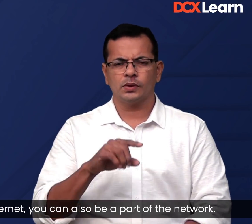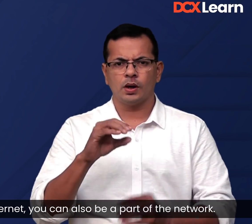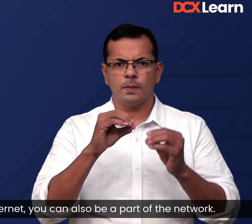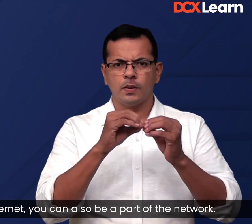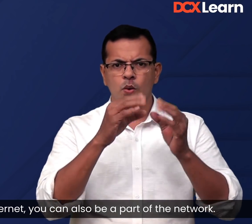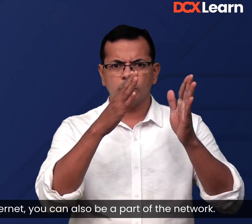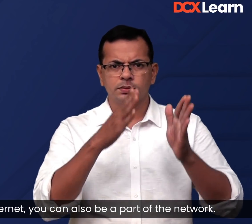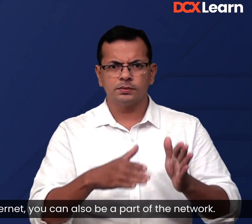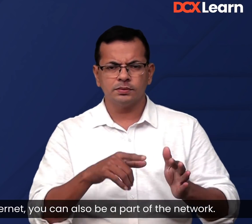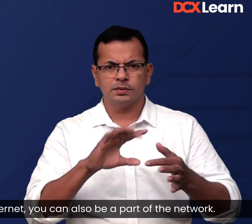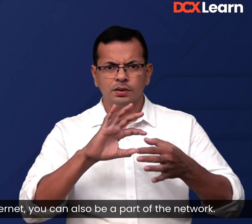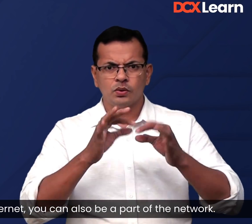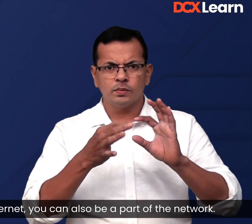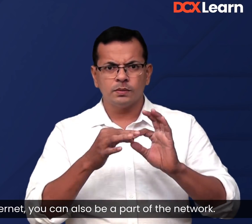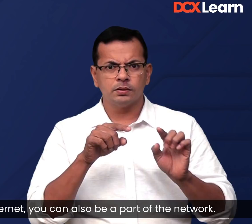can also be a part of the network